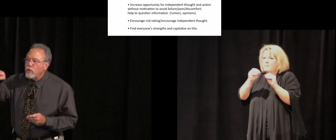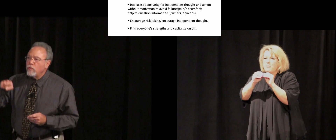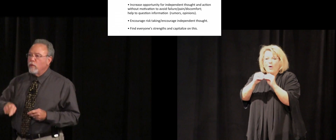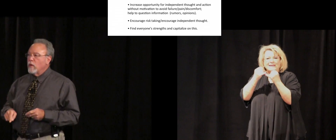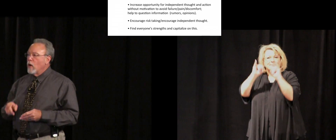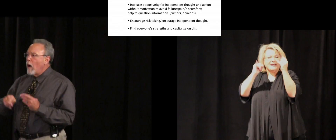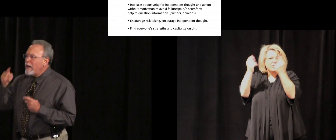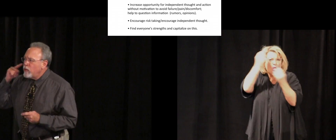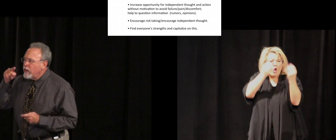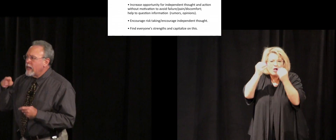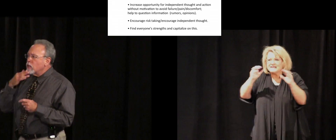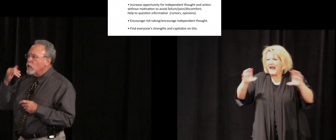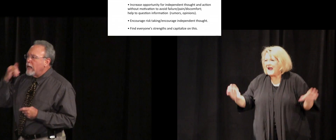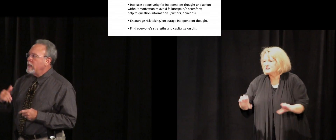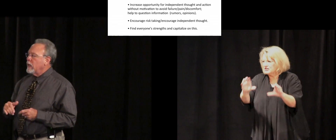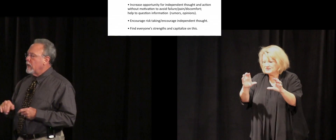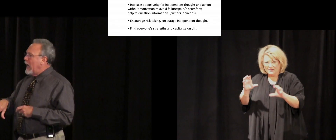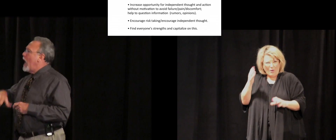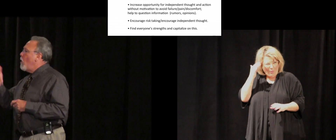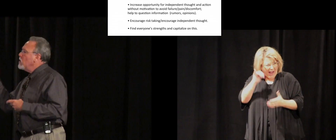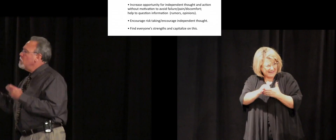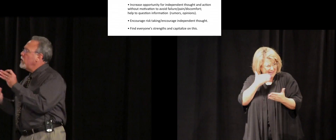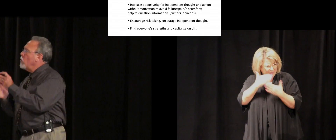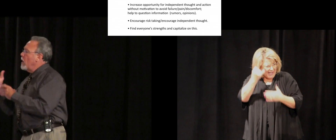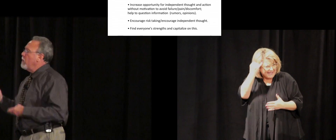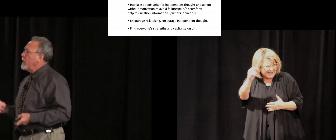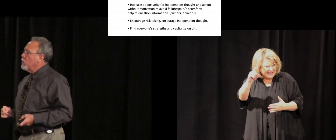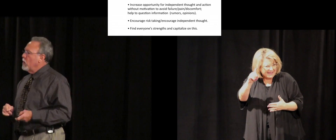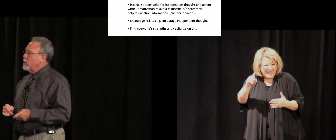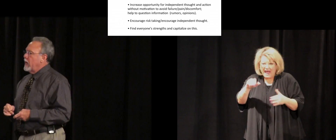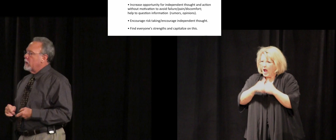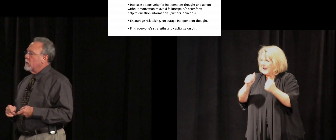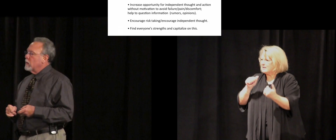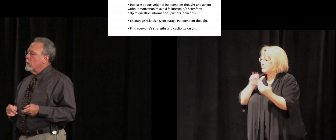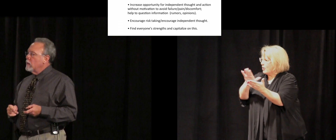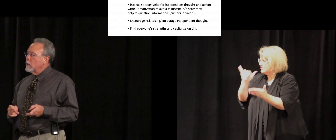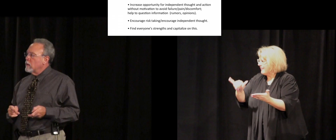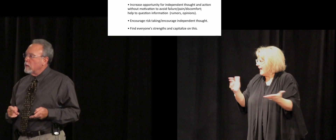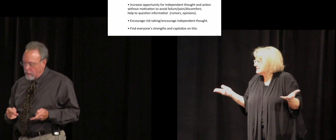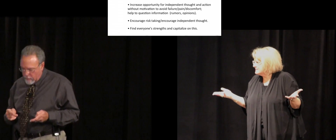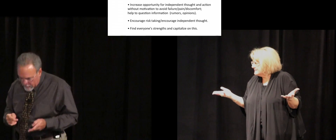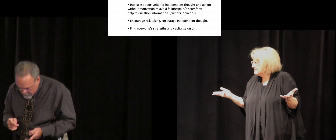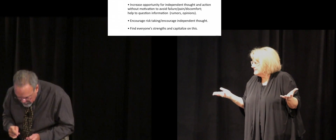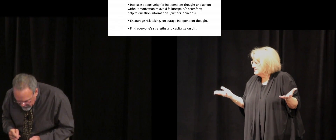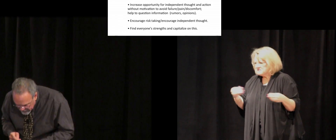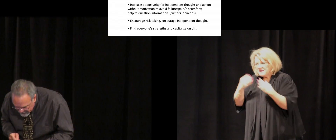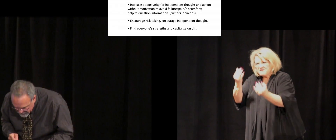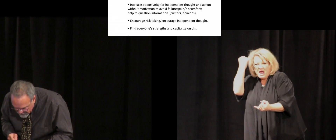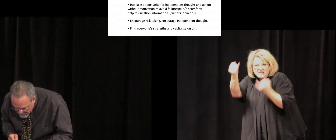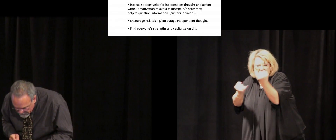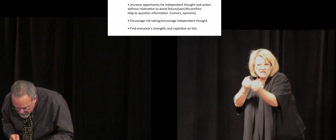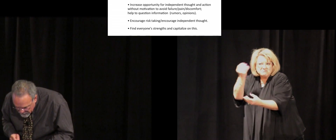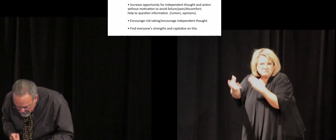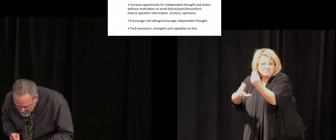helping, pull in the grandmother. They're usually the bosses, right? Pull in the